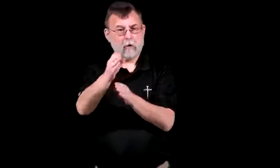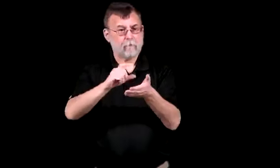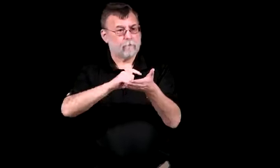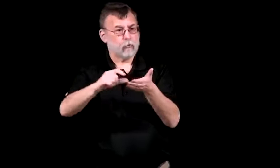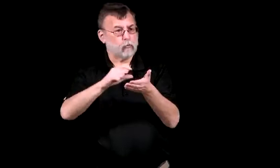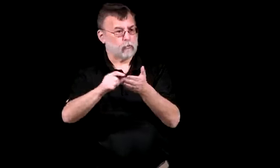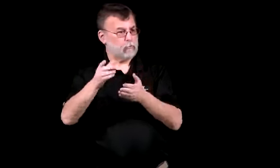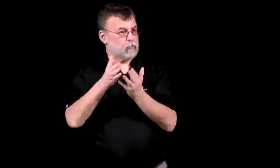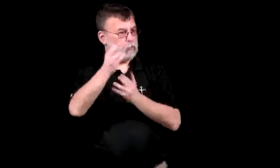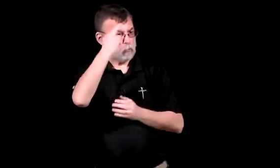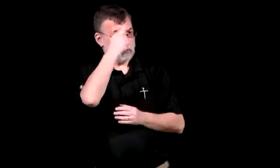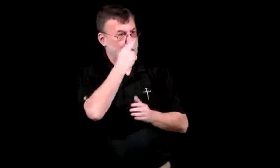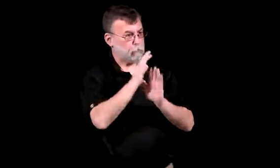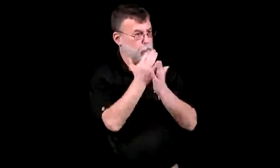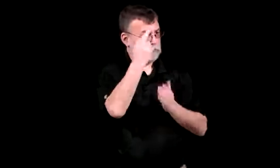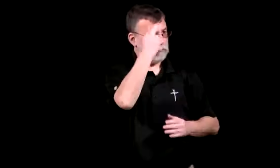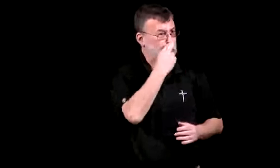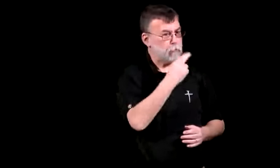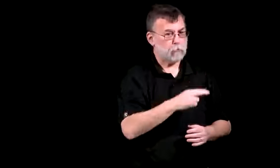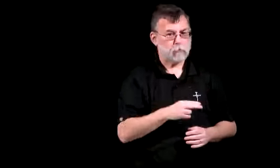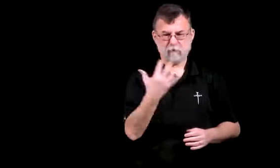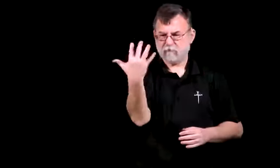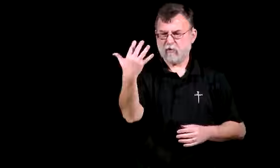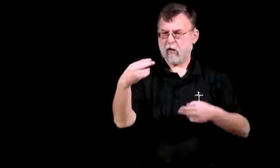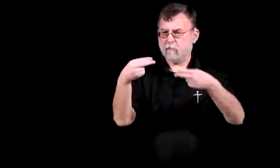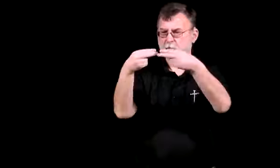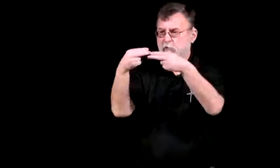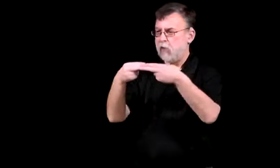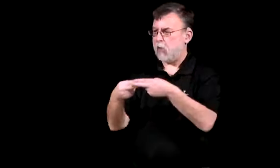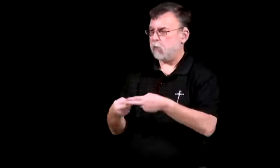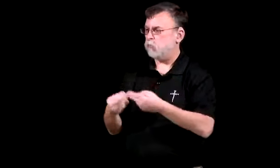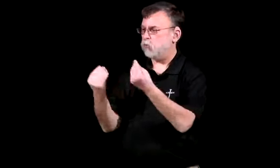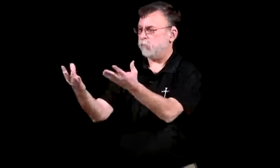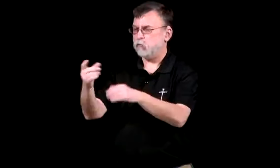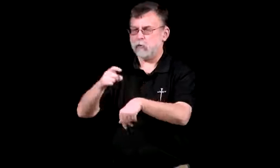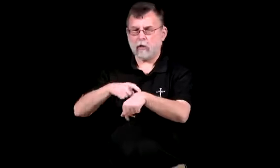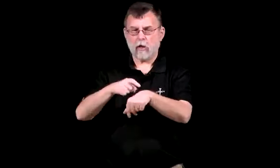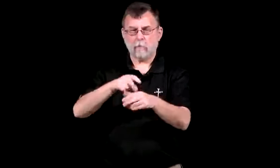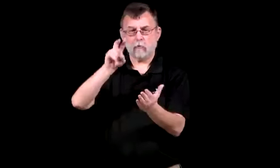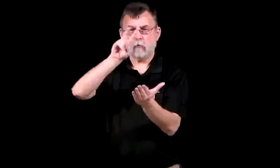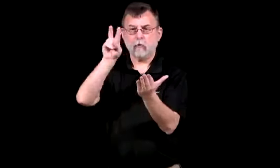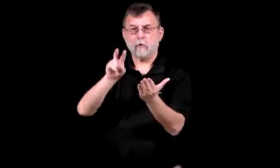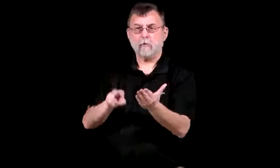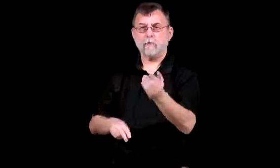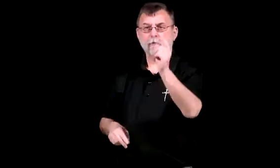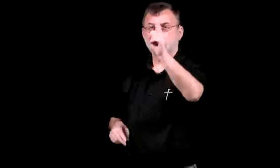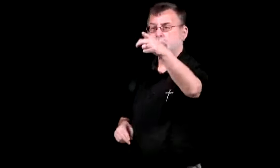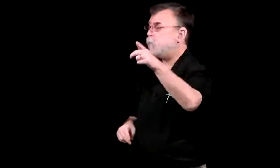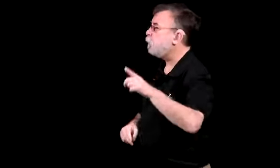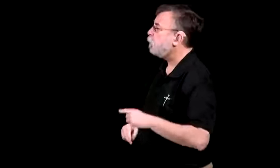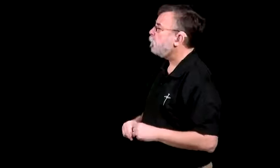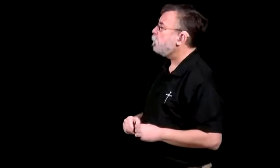I'll go ahead and show you the main verse for today next. There's five slides, so I'll make sure I give you time to read it.